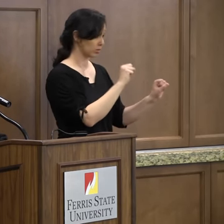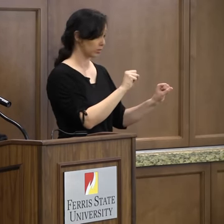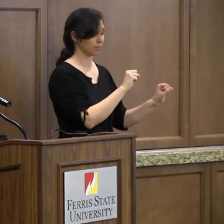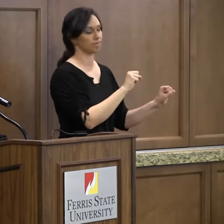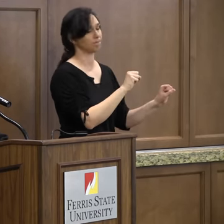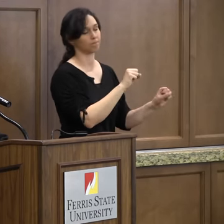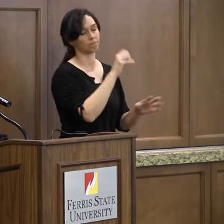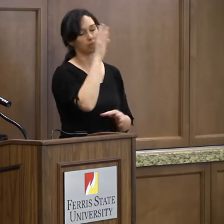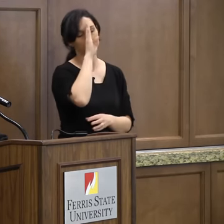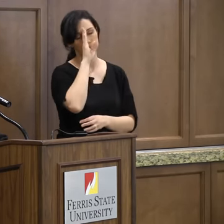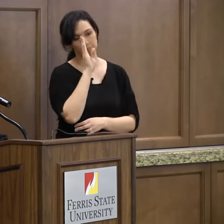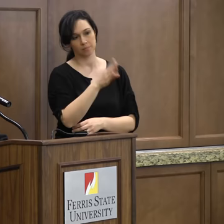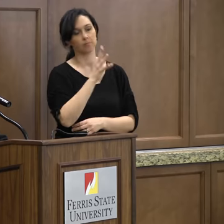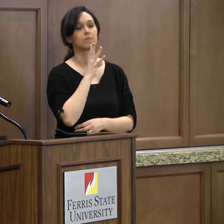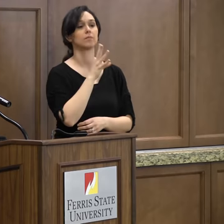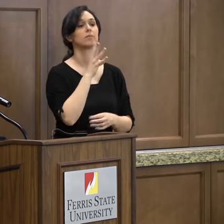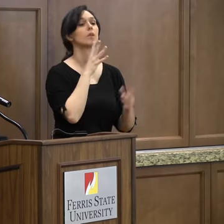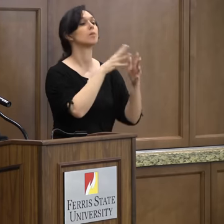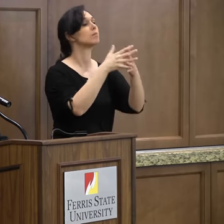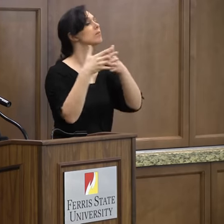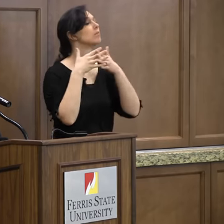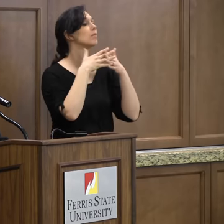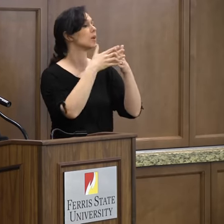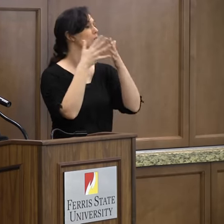fellow Americans.